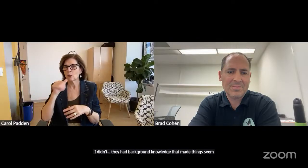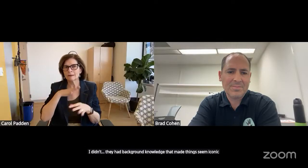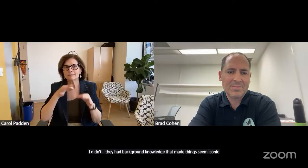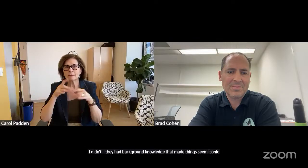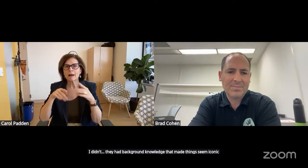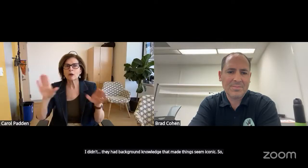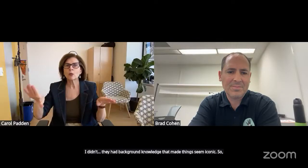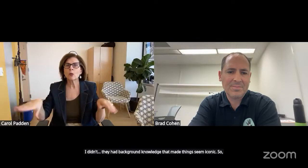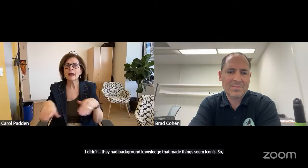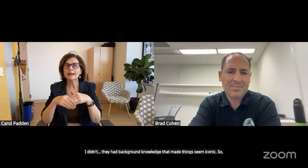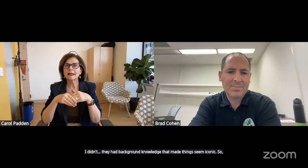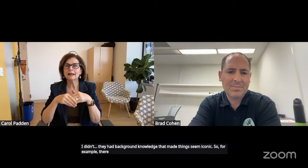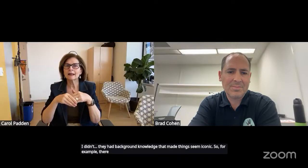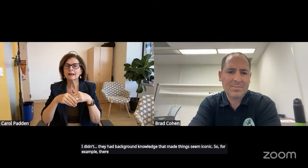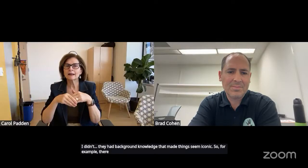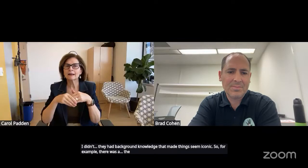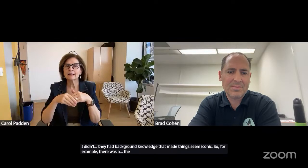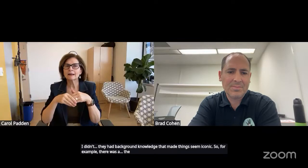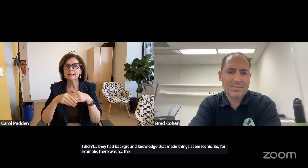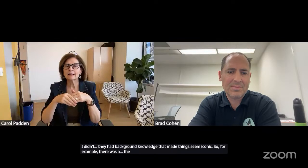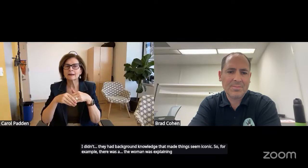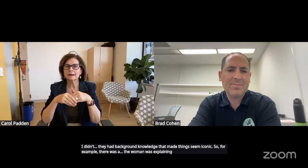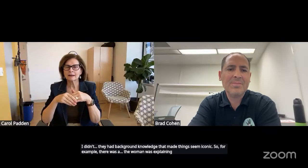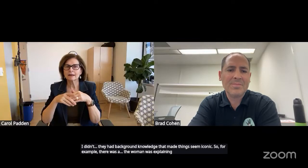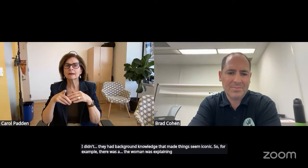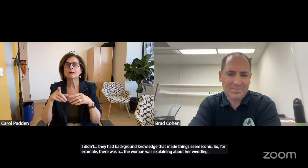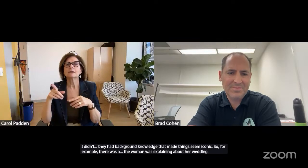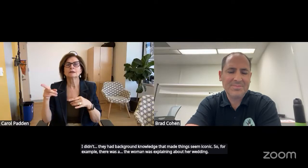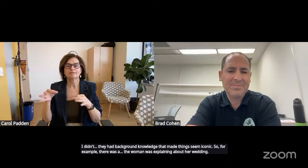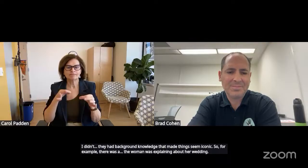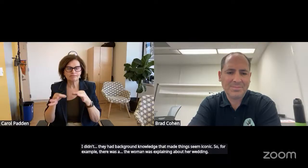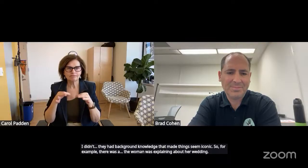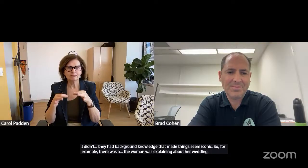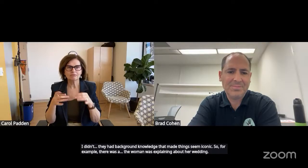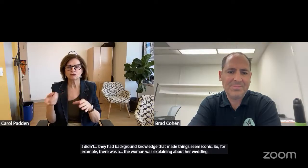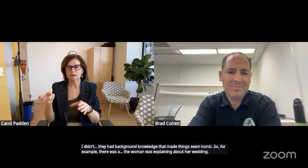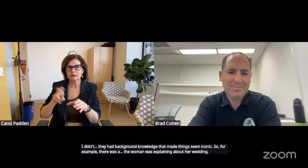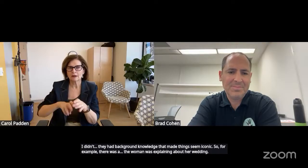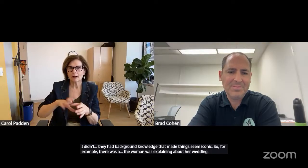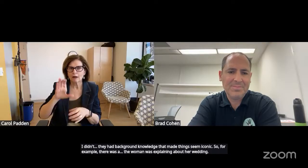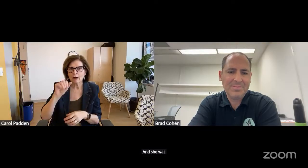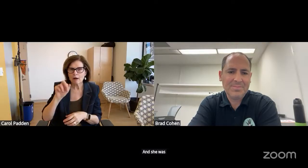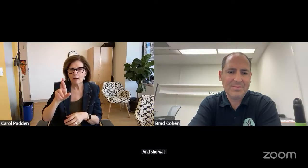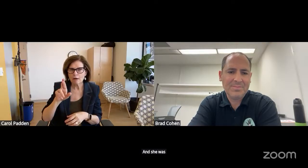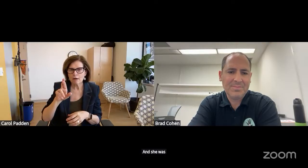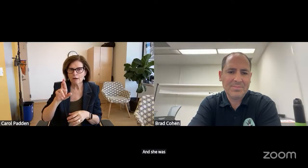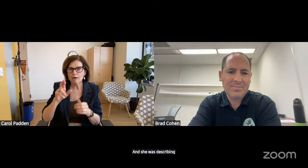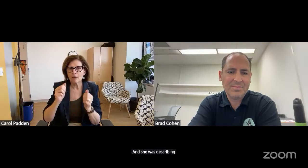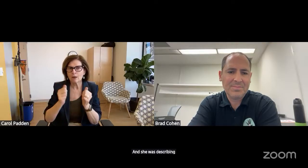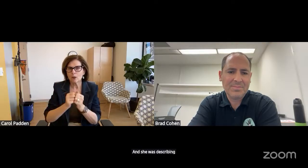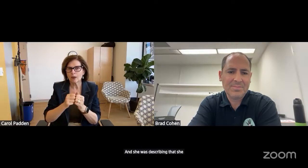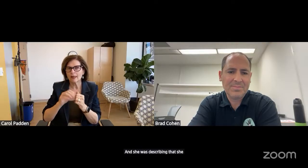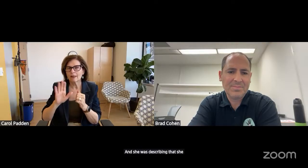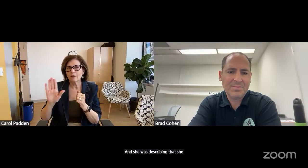So, for example, the woman was explaining about her wedding, and she was describing that she got into the